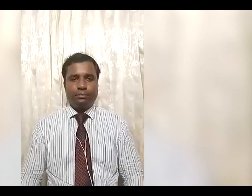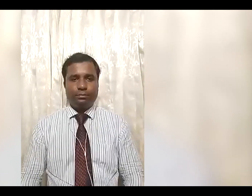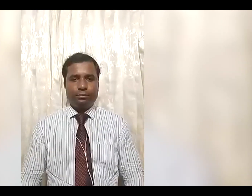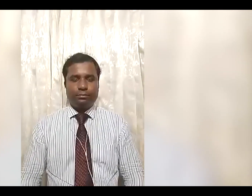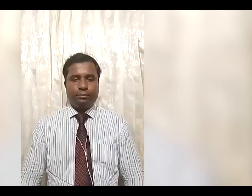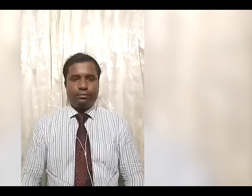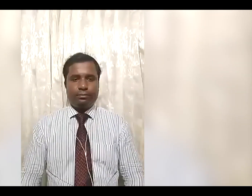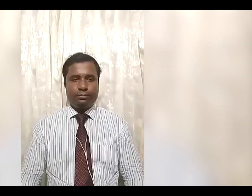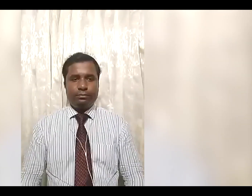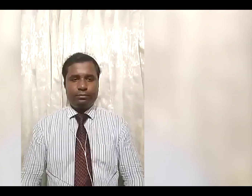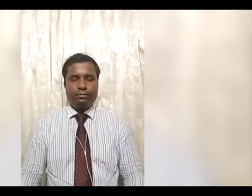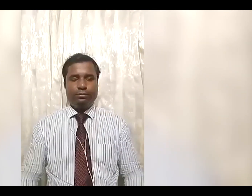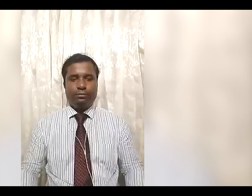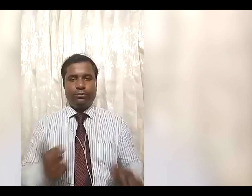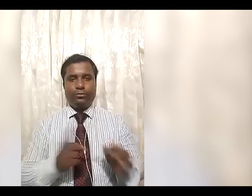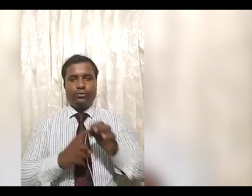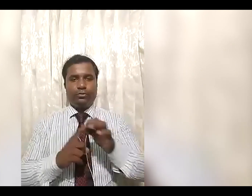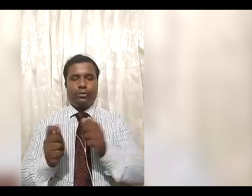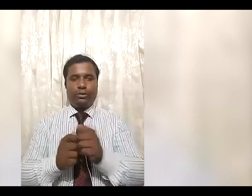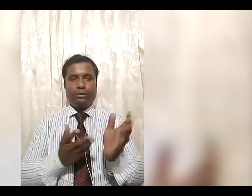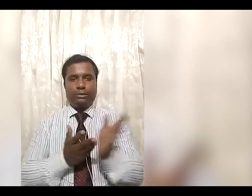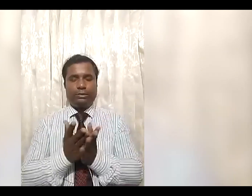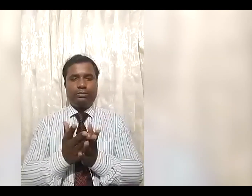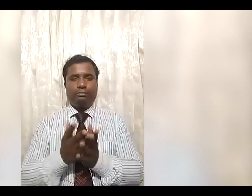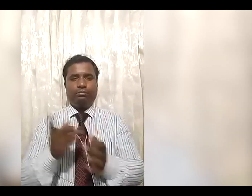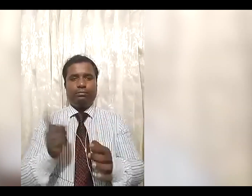Group questions. And these questions are,